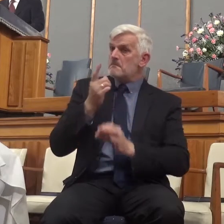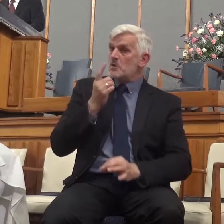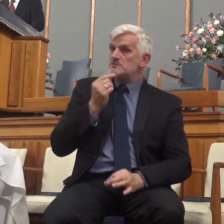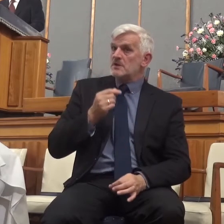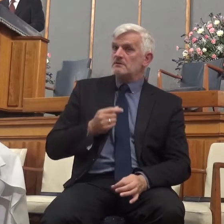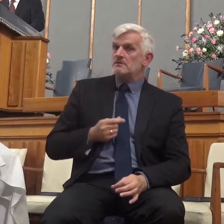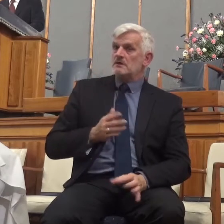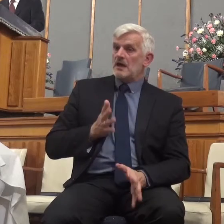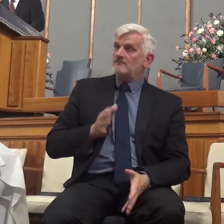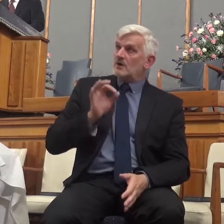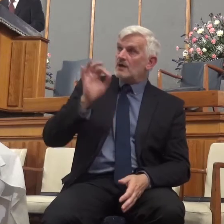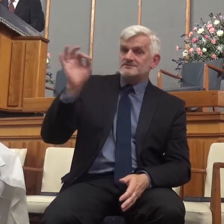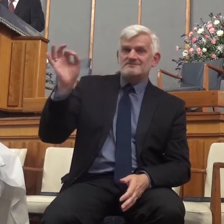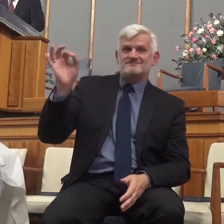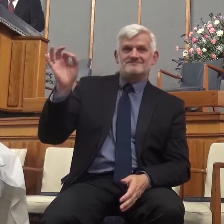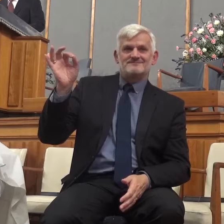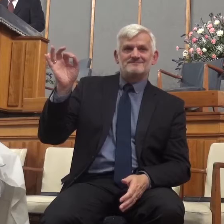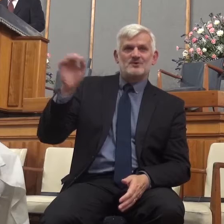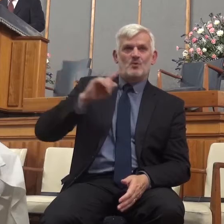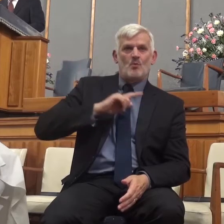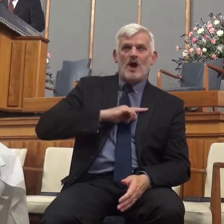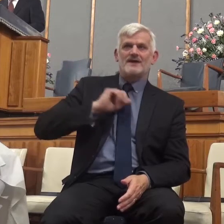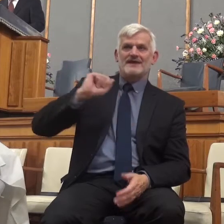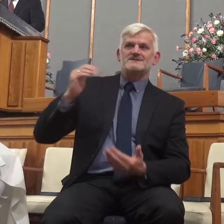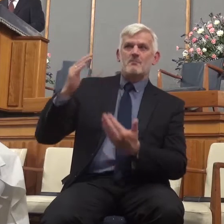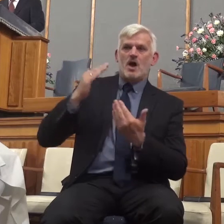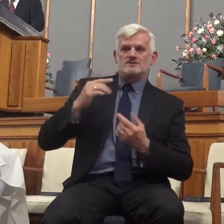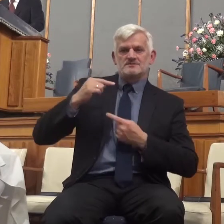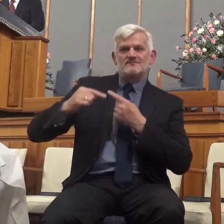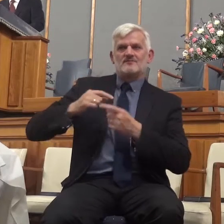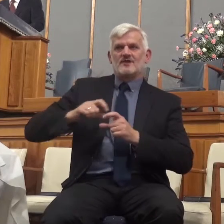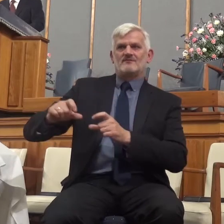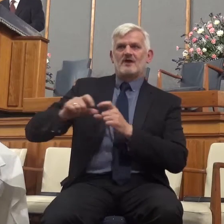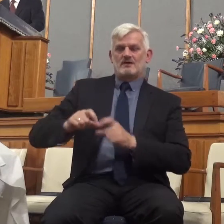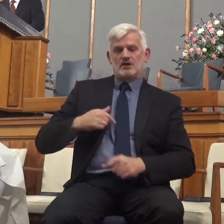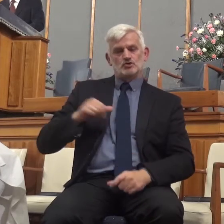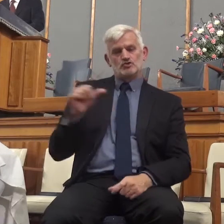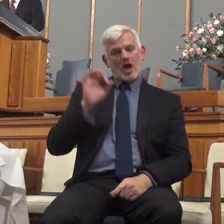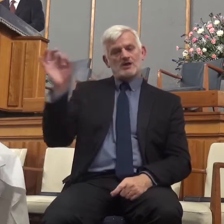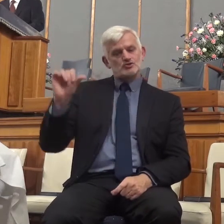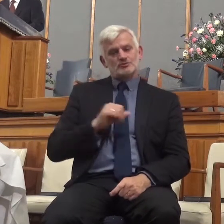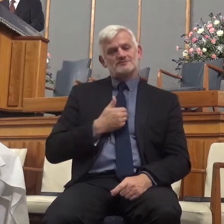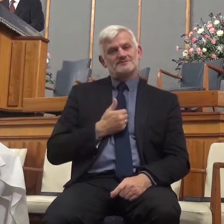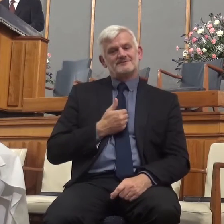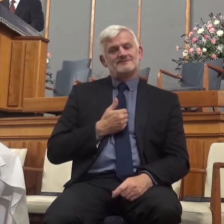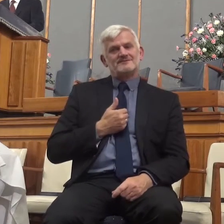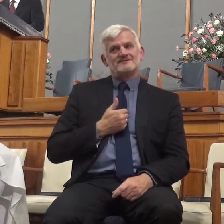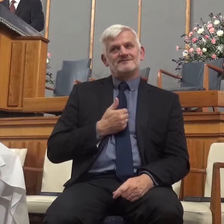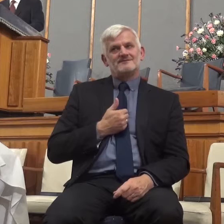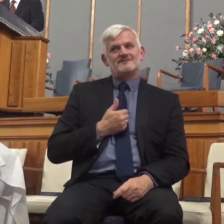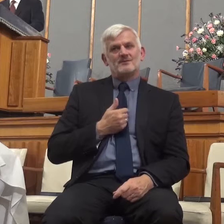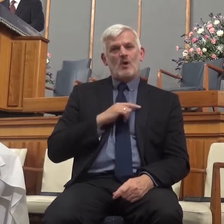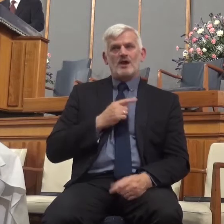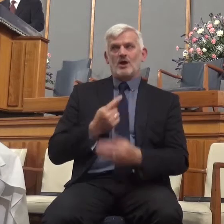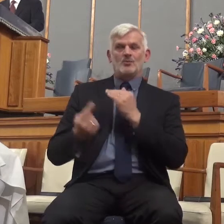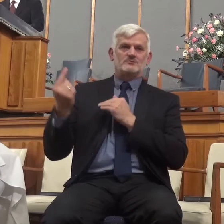the one who has, whose mercies endure forever. I had better come to him. So he alone does